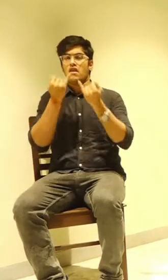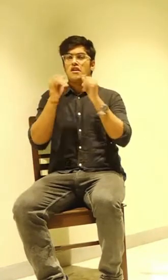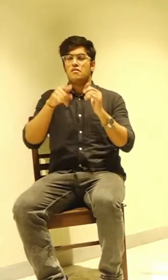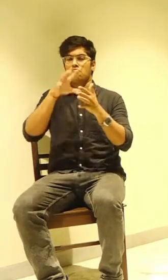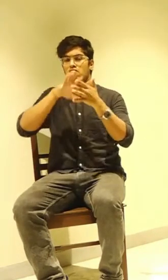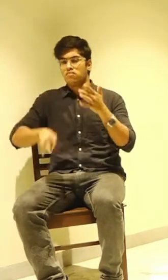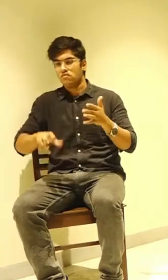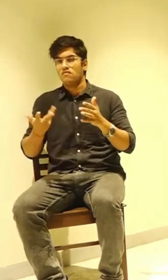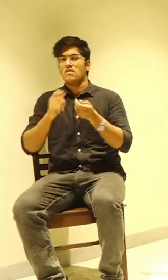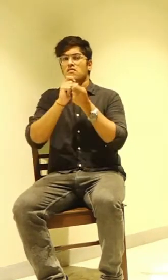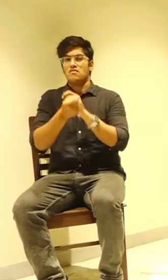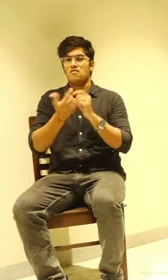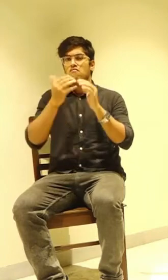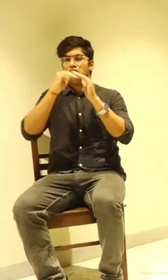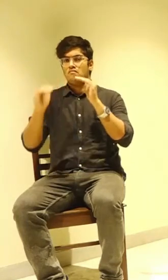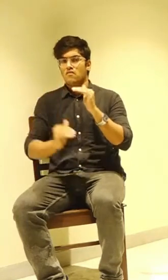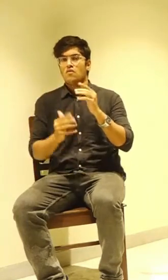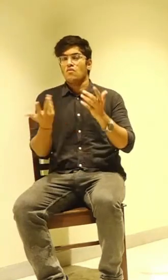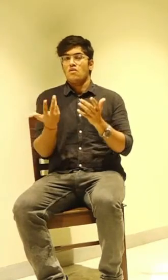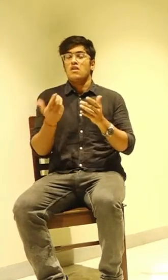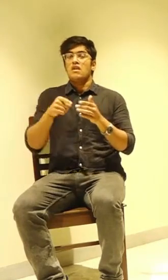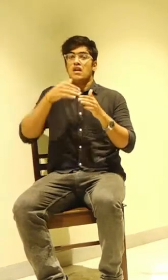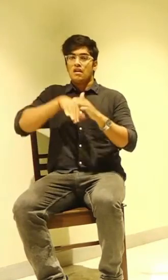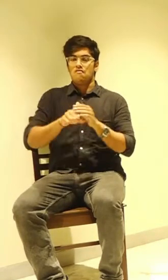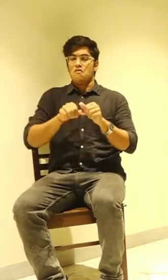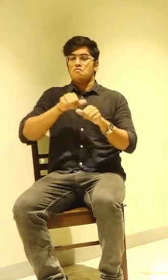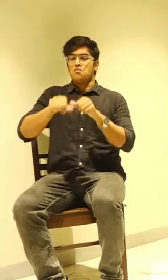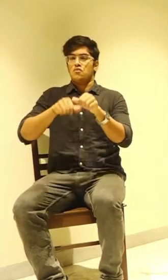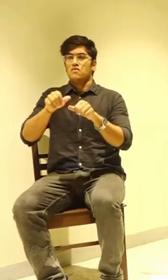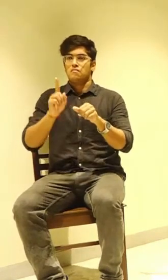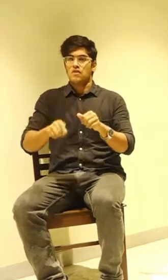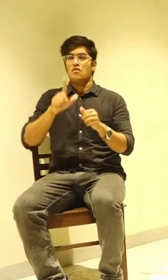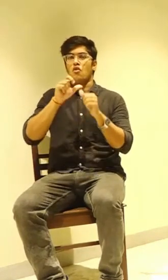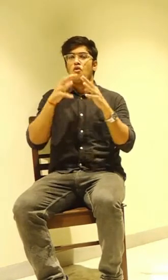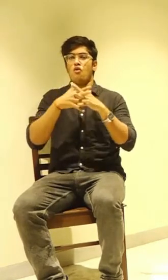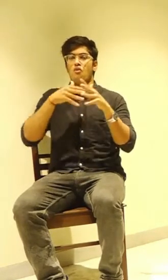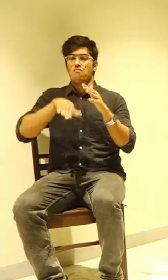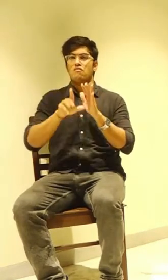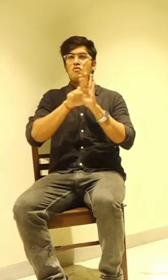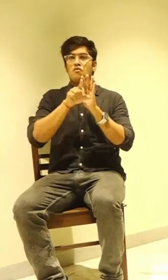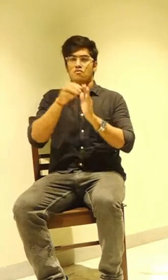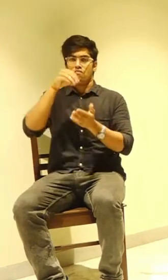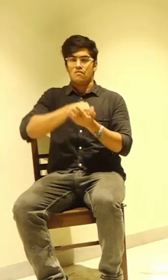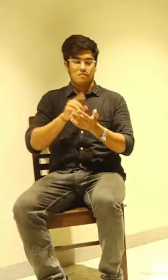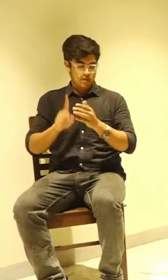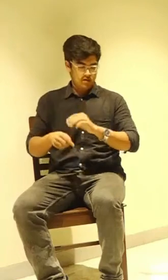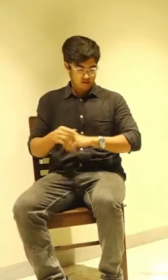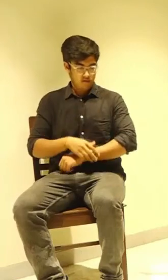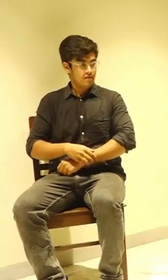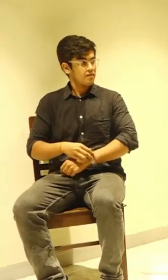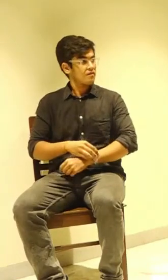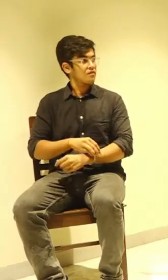it in any nature, is merely that there must be procedure established by law. Now, if you think about this in terms of